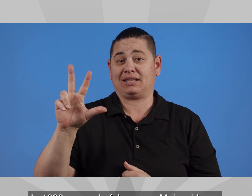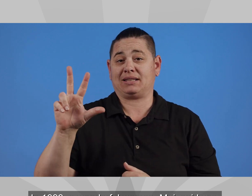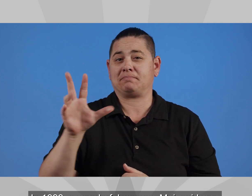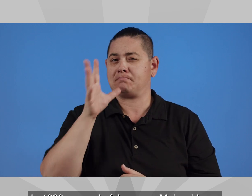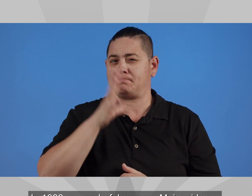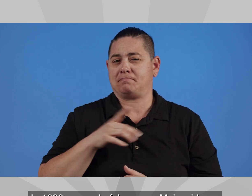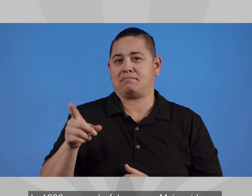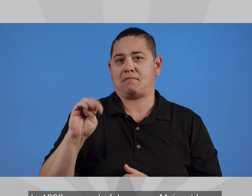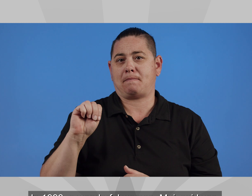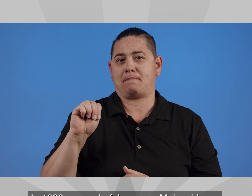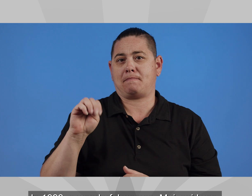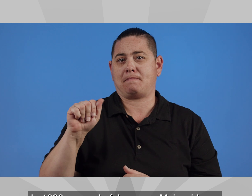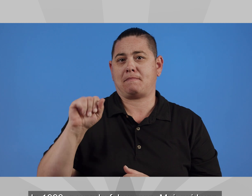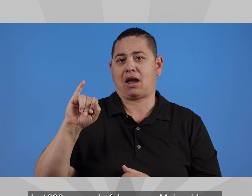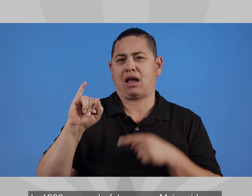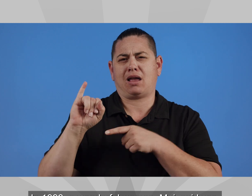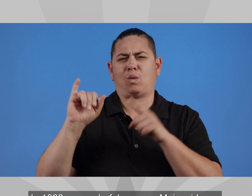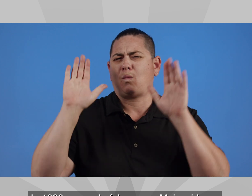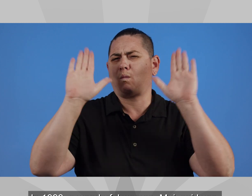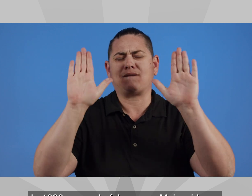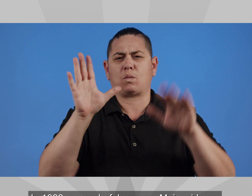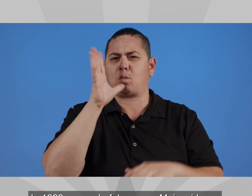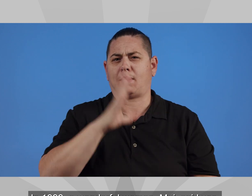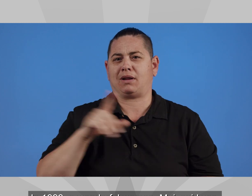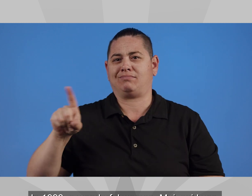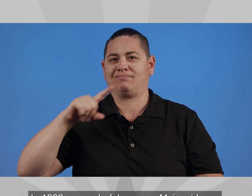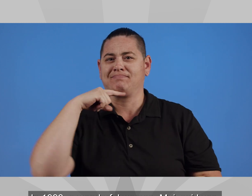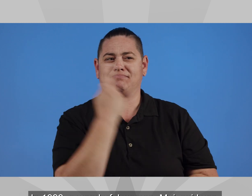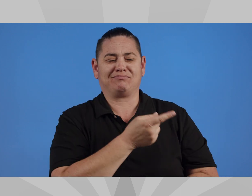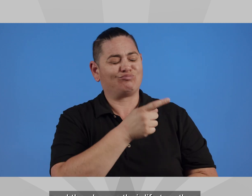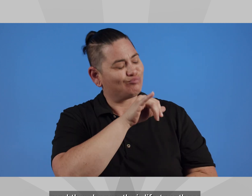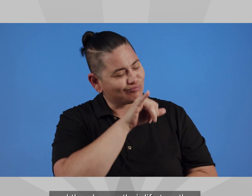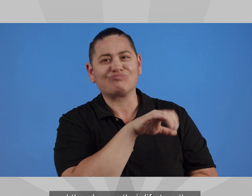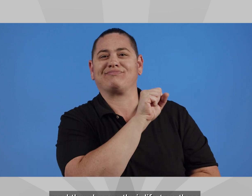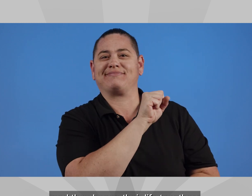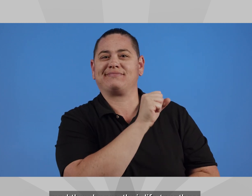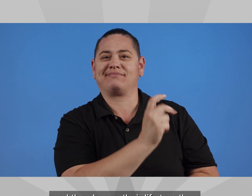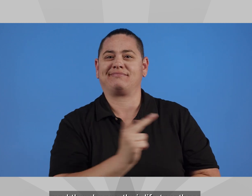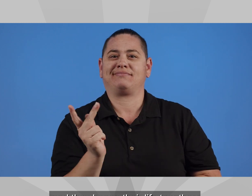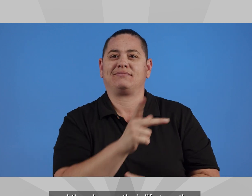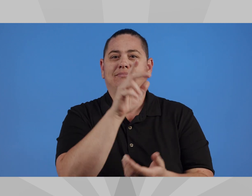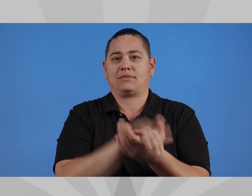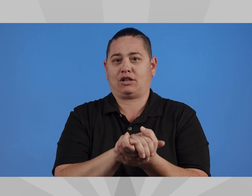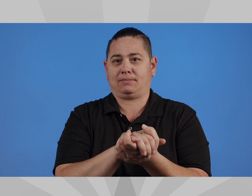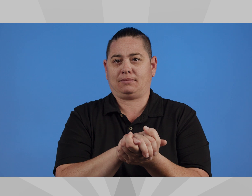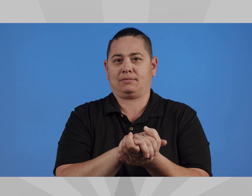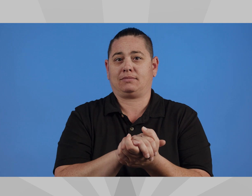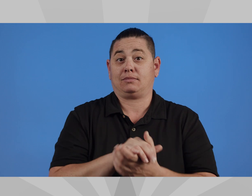In 1993, a wonderful woman, Mai, said yes, and they began their life together.